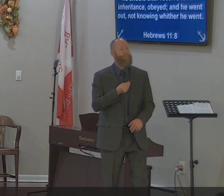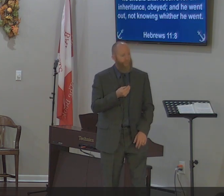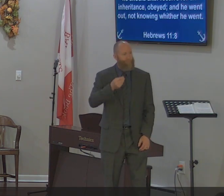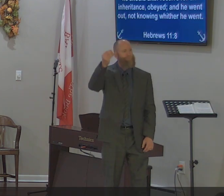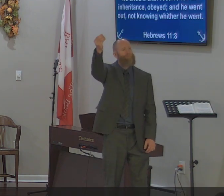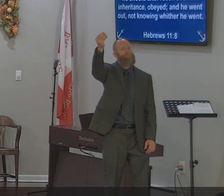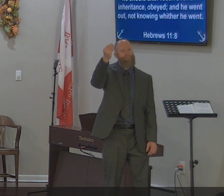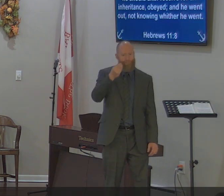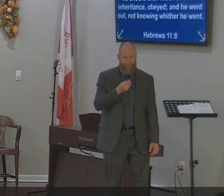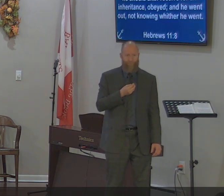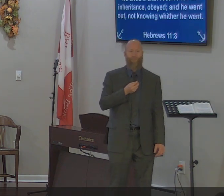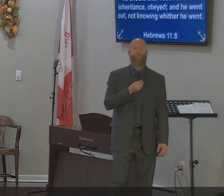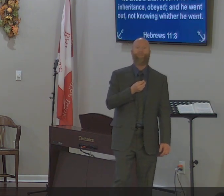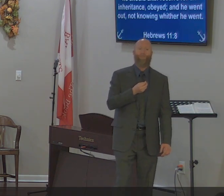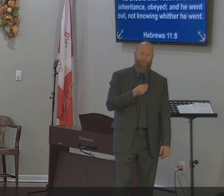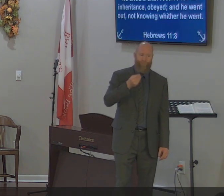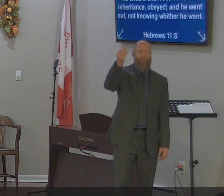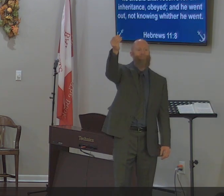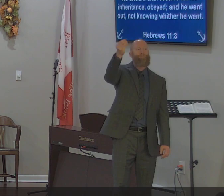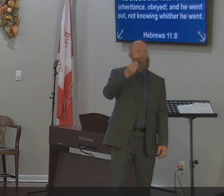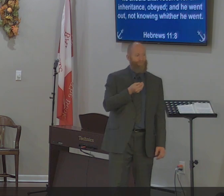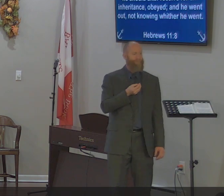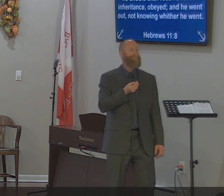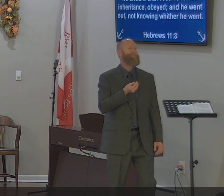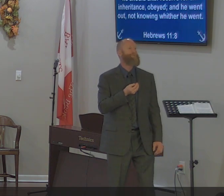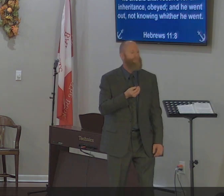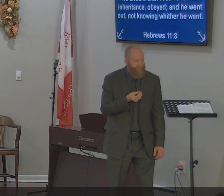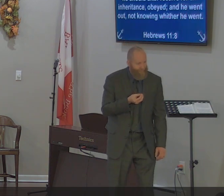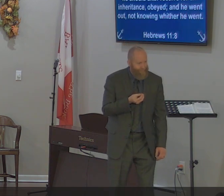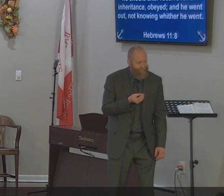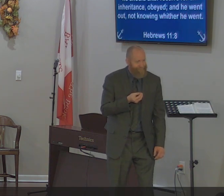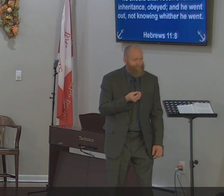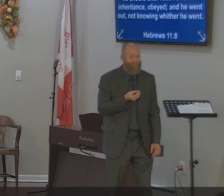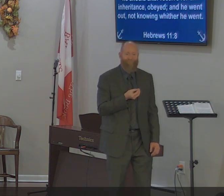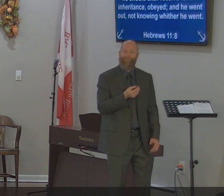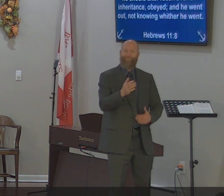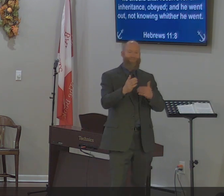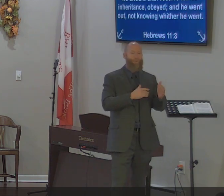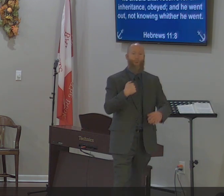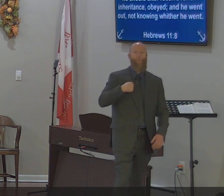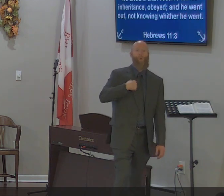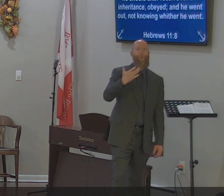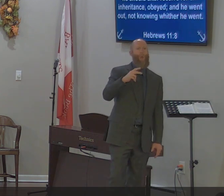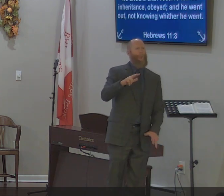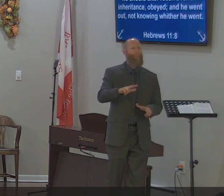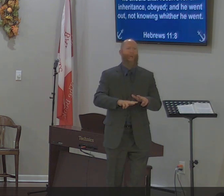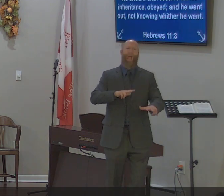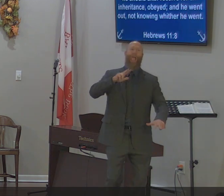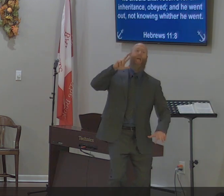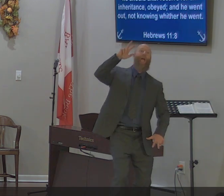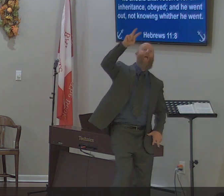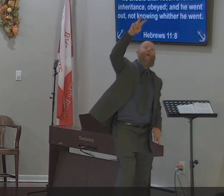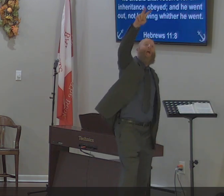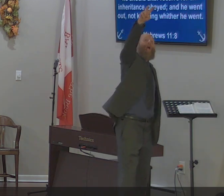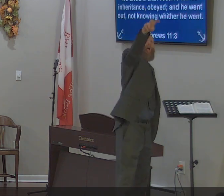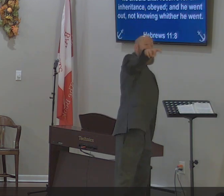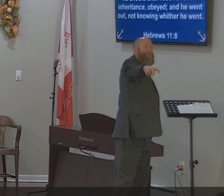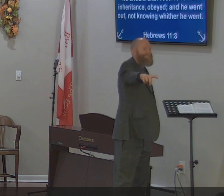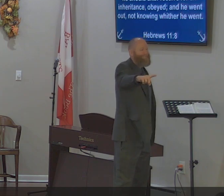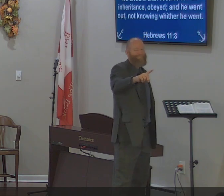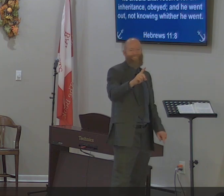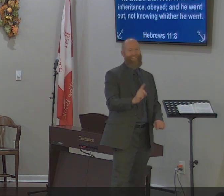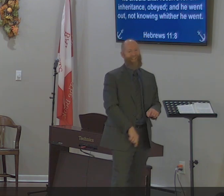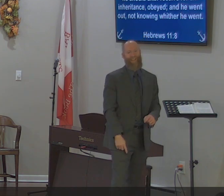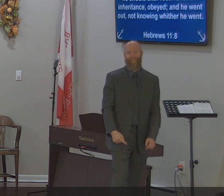rest of it you can't see. But God says, look, it's a little step. It's just a little one. take that next step. And take the next